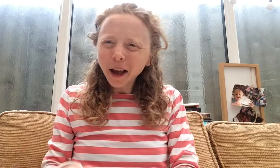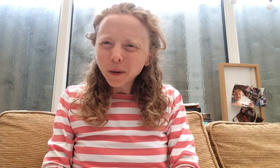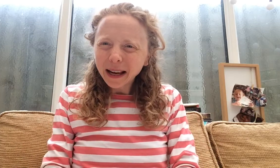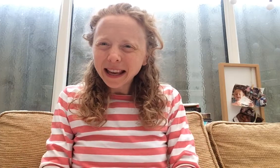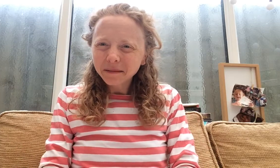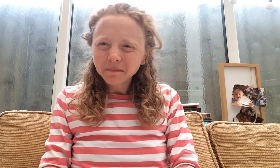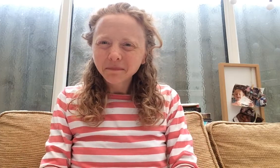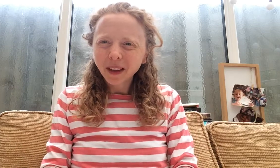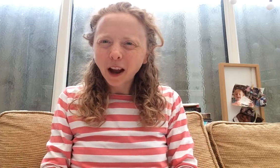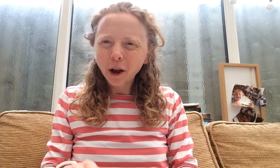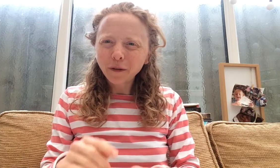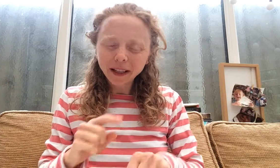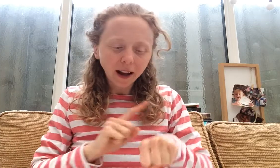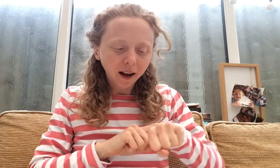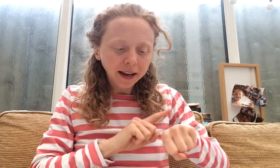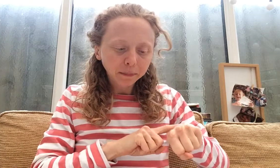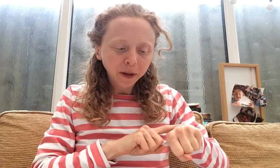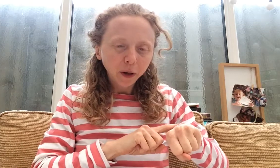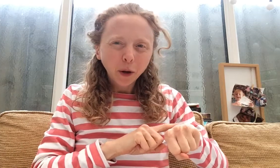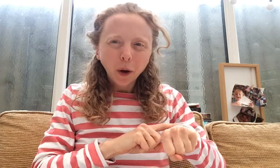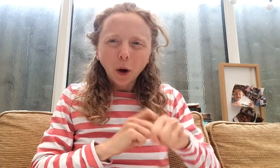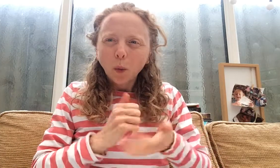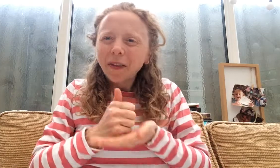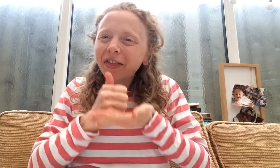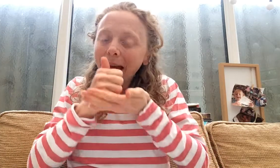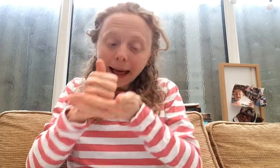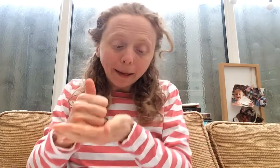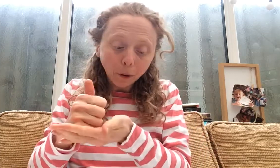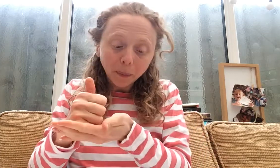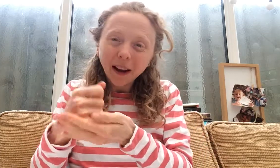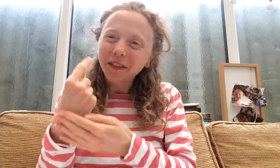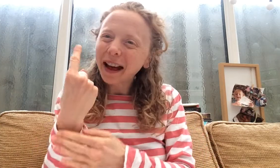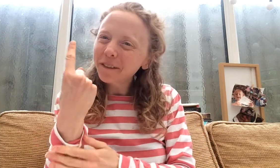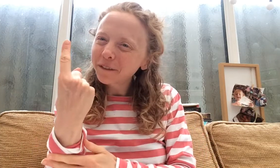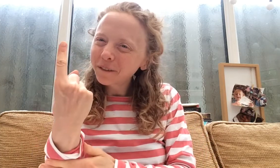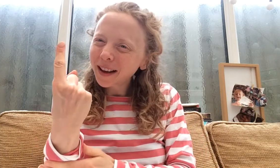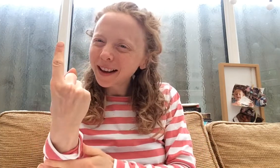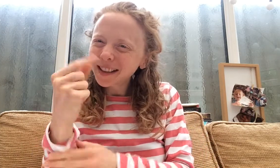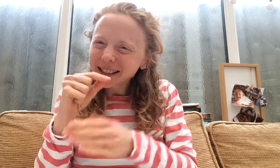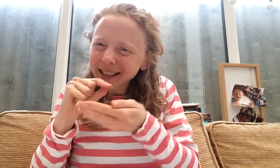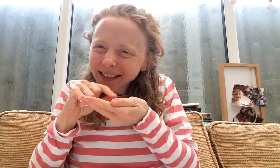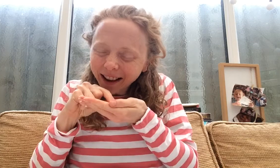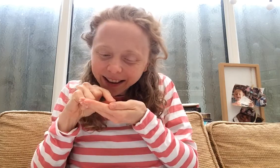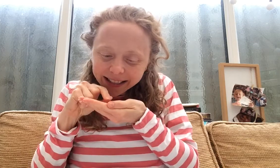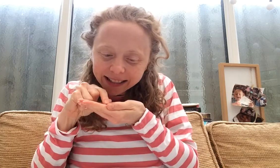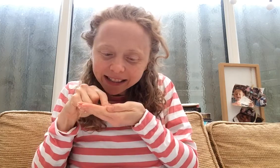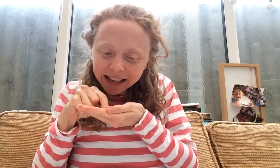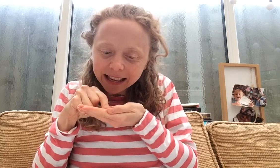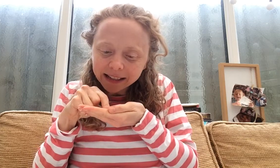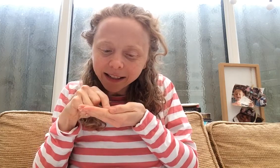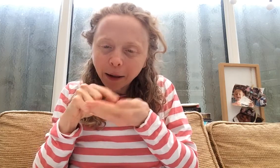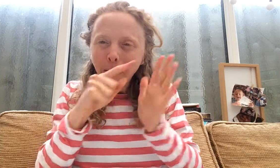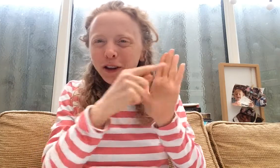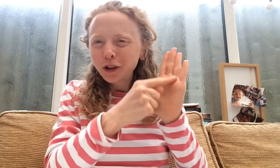slowly, over time, with the help of that first tiny seed,